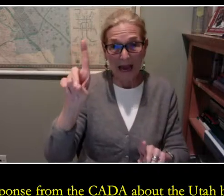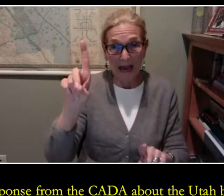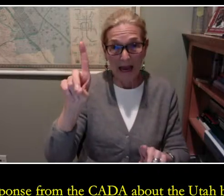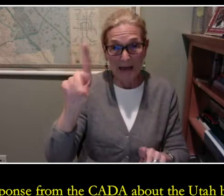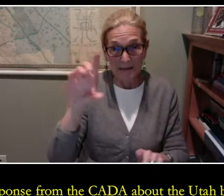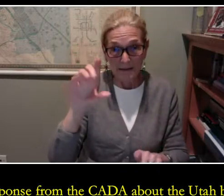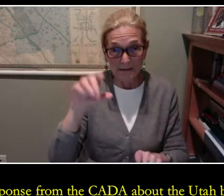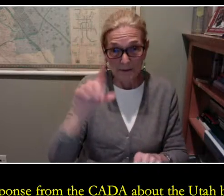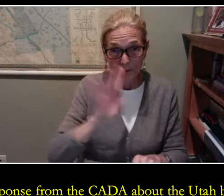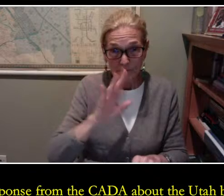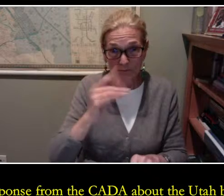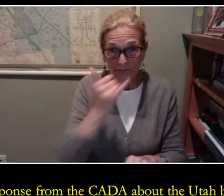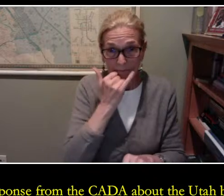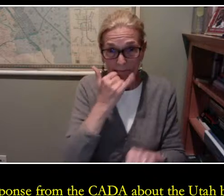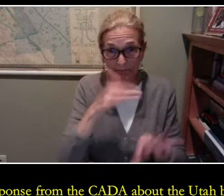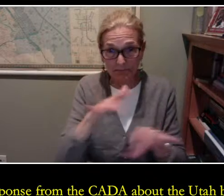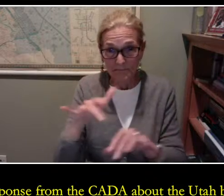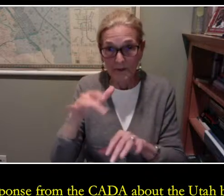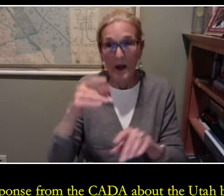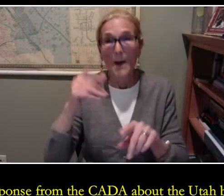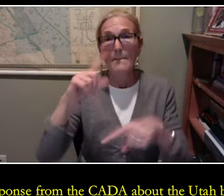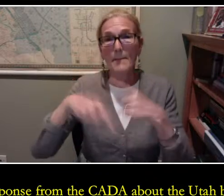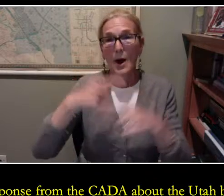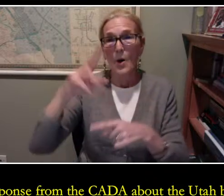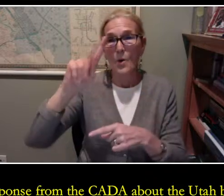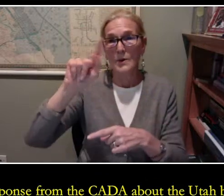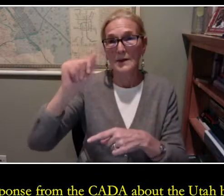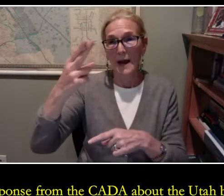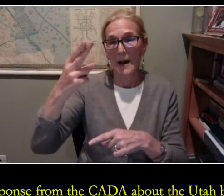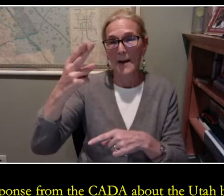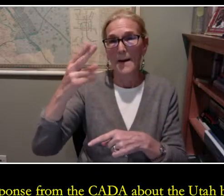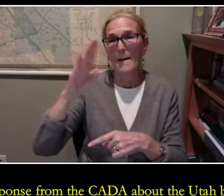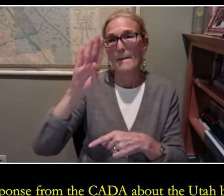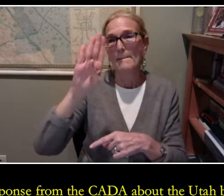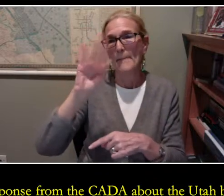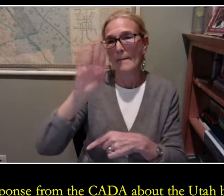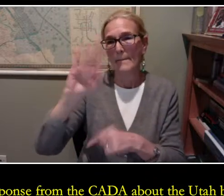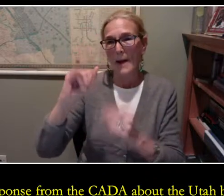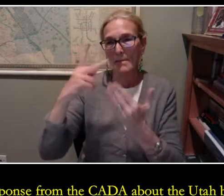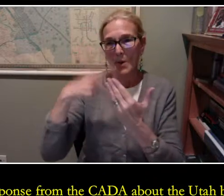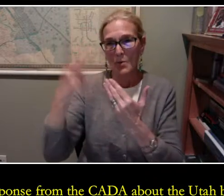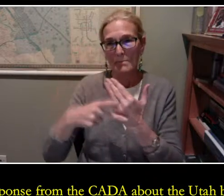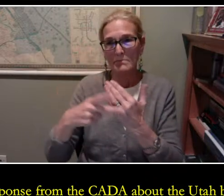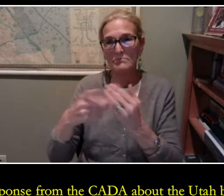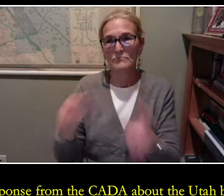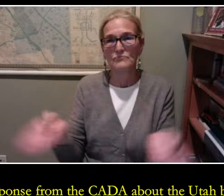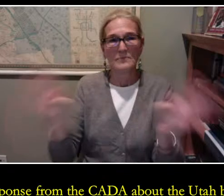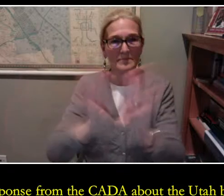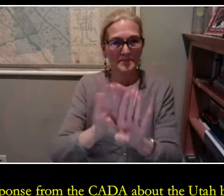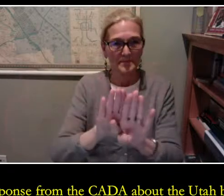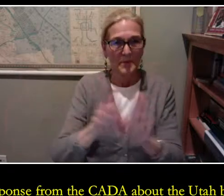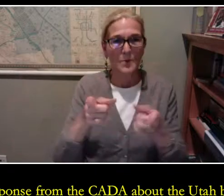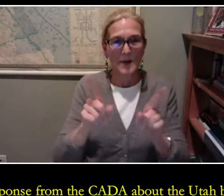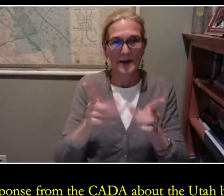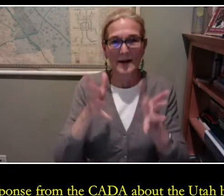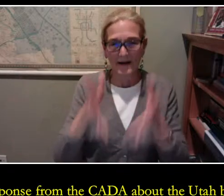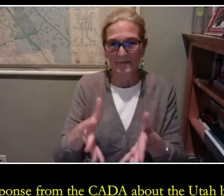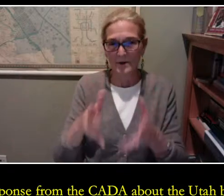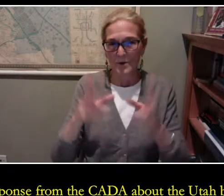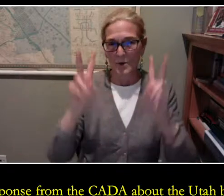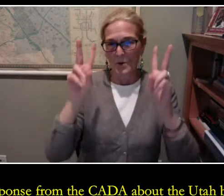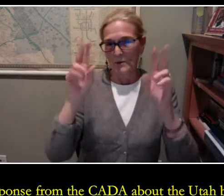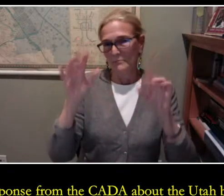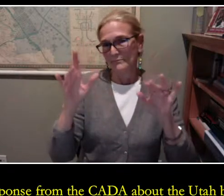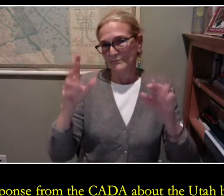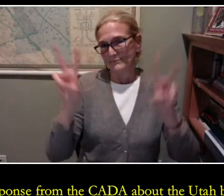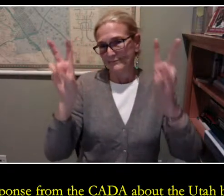has there been a formal response from CAD? I think that must be a typo about the Utah Bye Bye